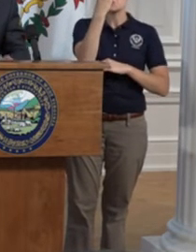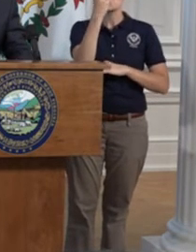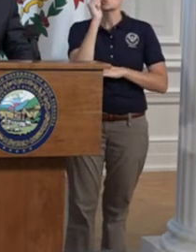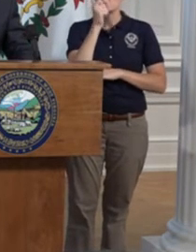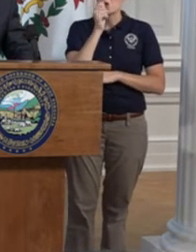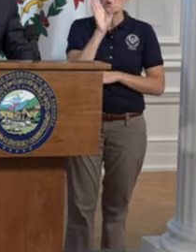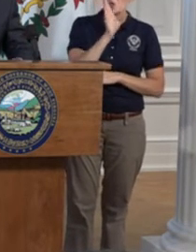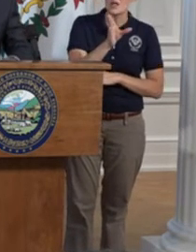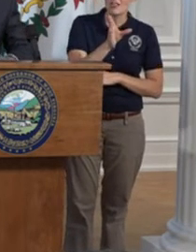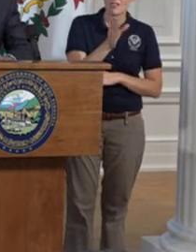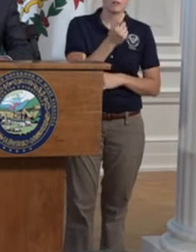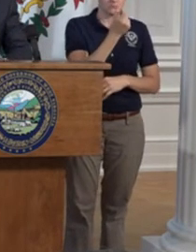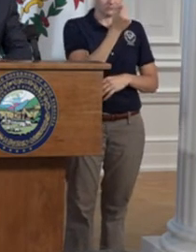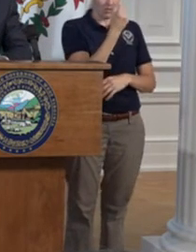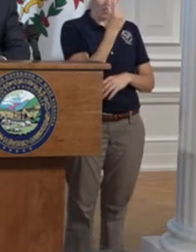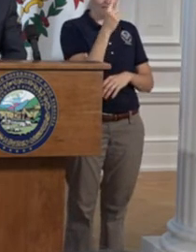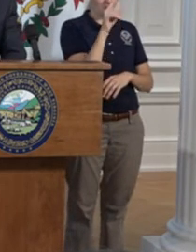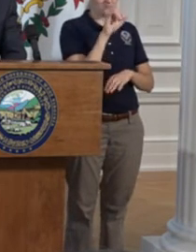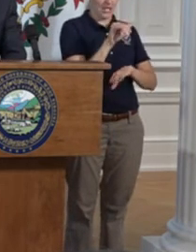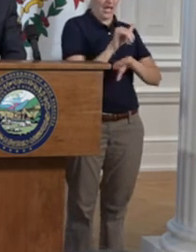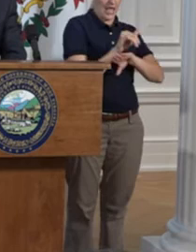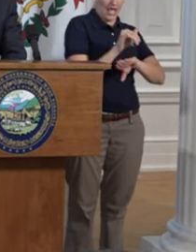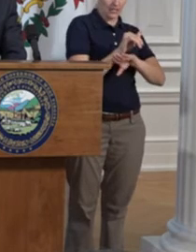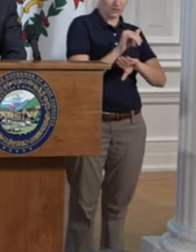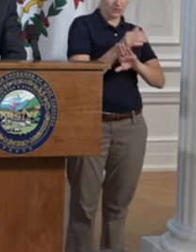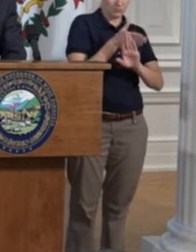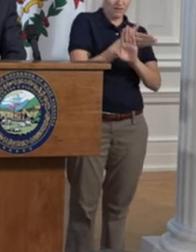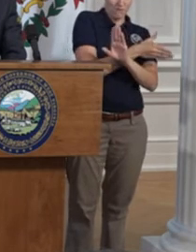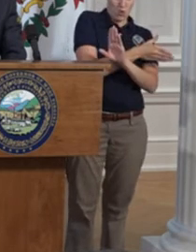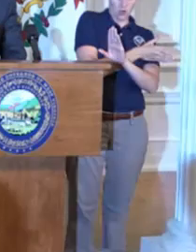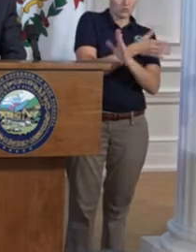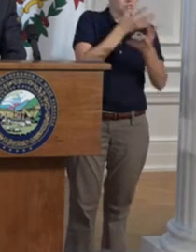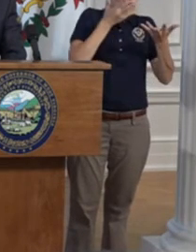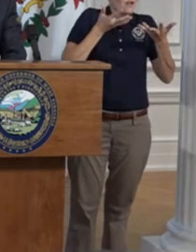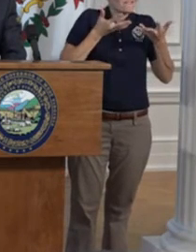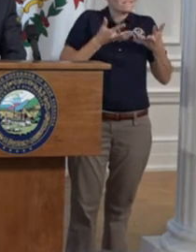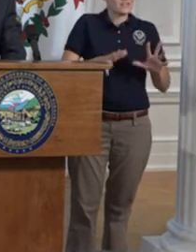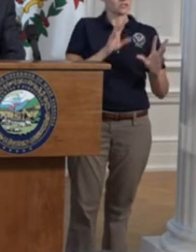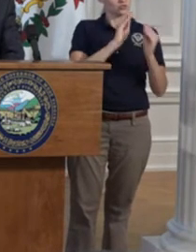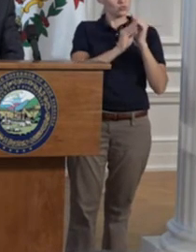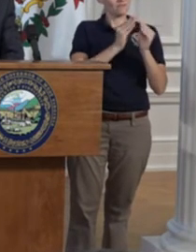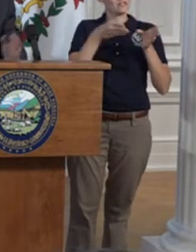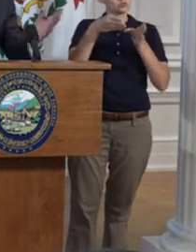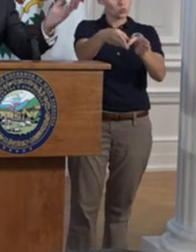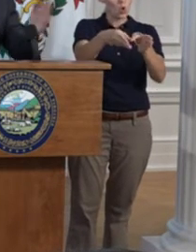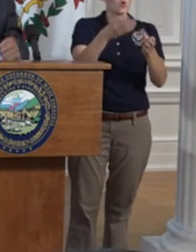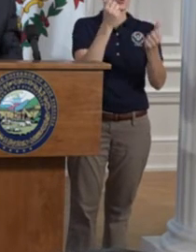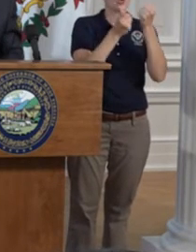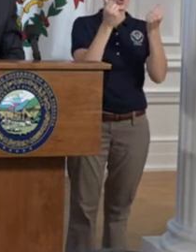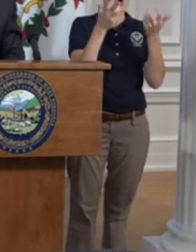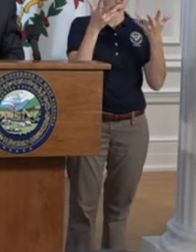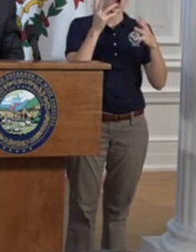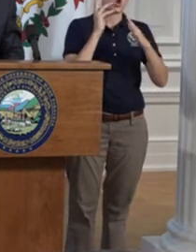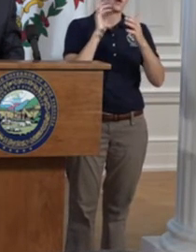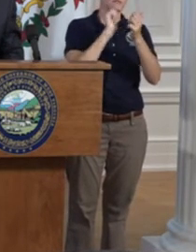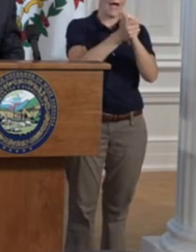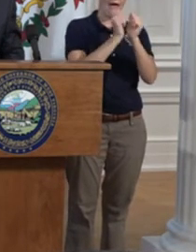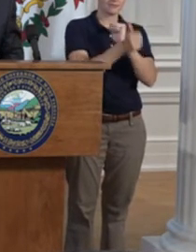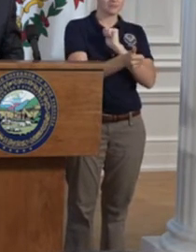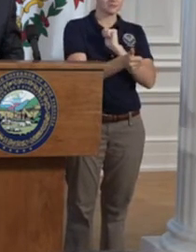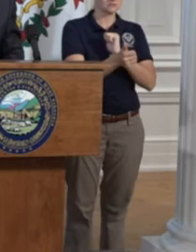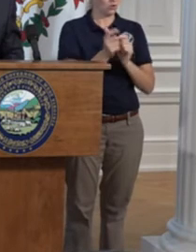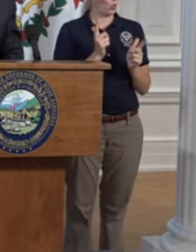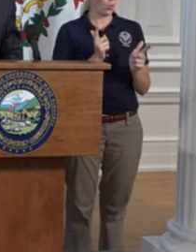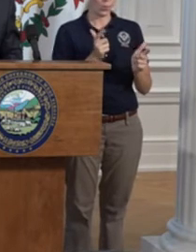o'clock on that night, he texts me and says, the road is finished, the cars are moving through. So, yeah, that's a quick response,